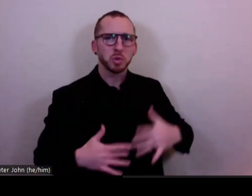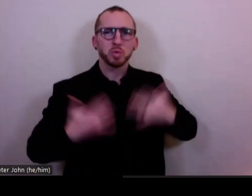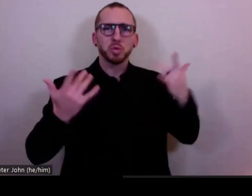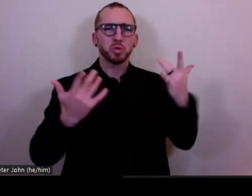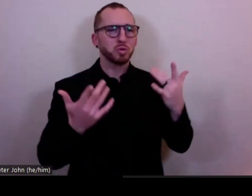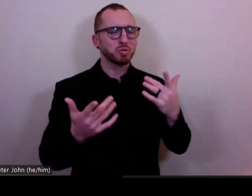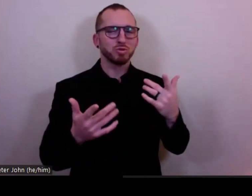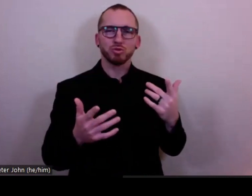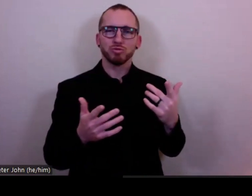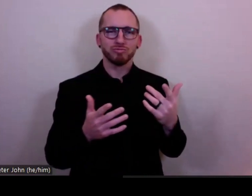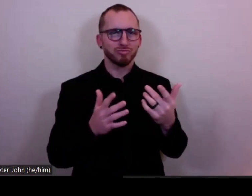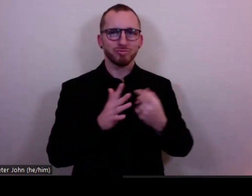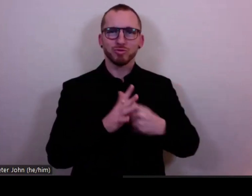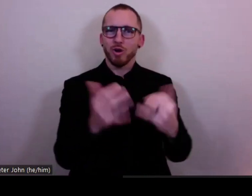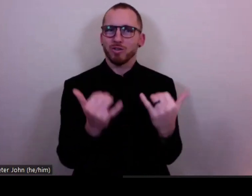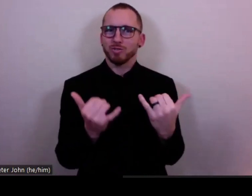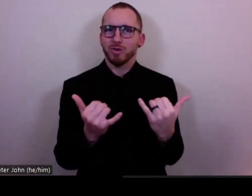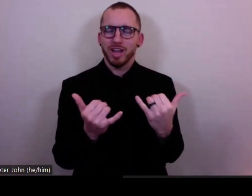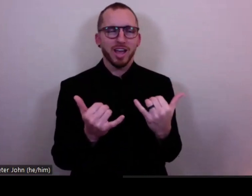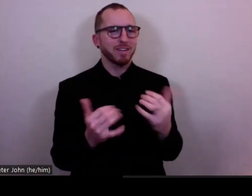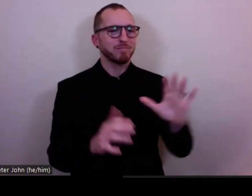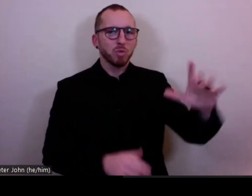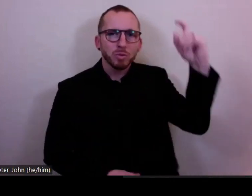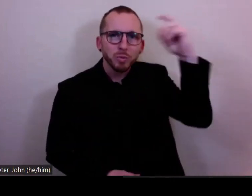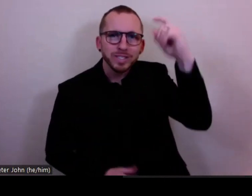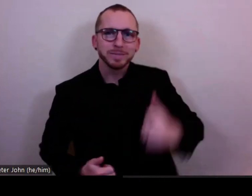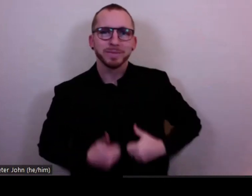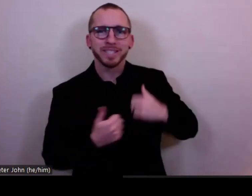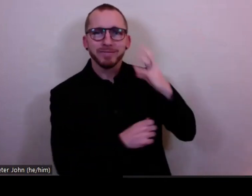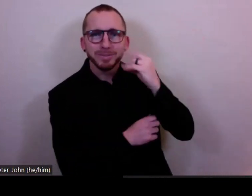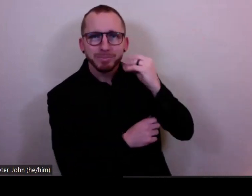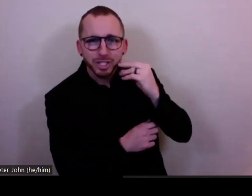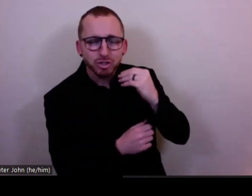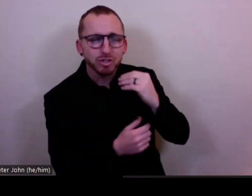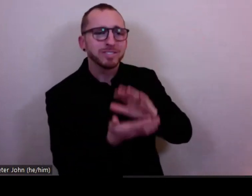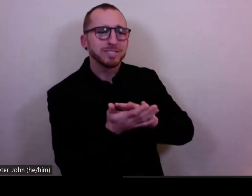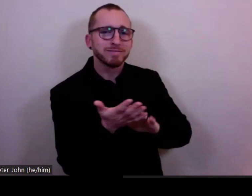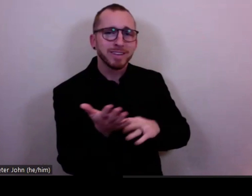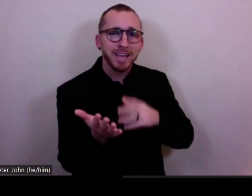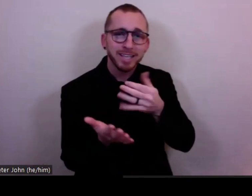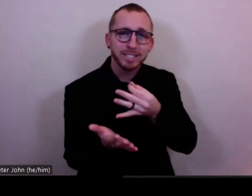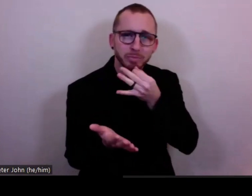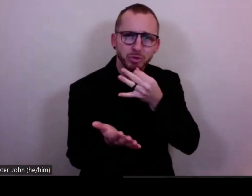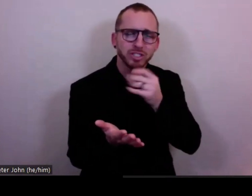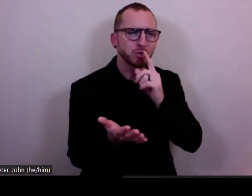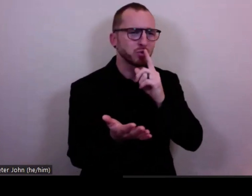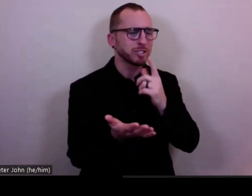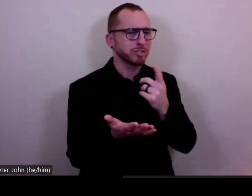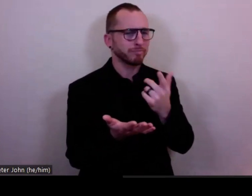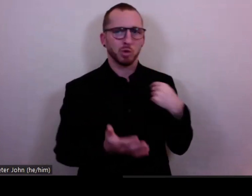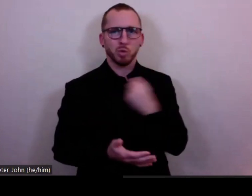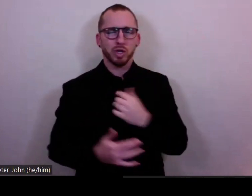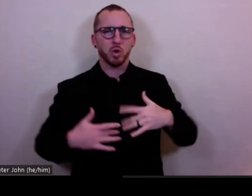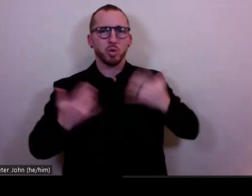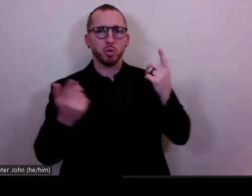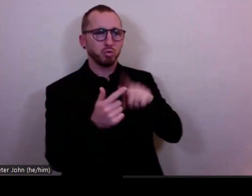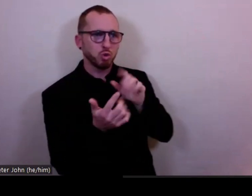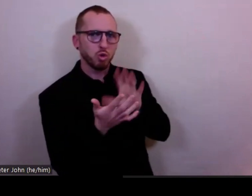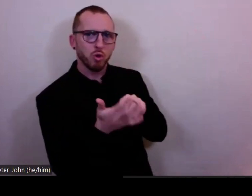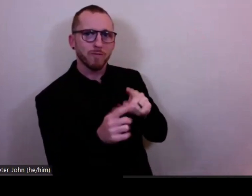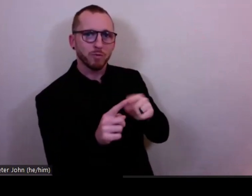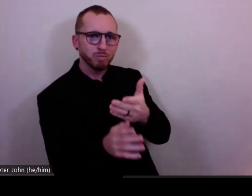together. And your wisdom and your lived experience and all of your expertise, we're just so excited to learn. And thank you for the work that you